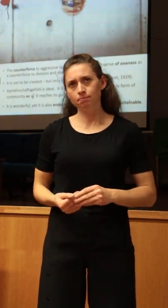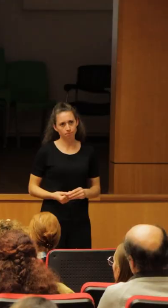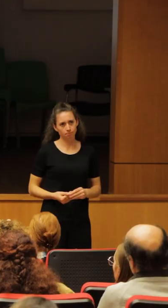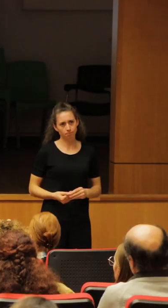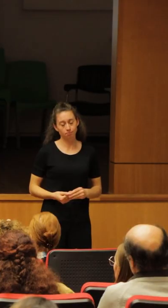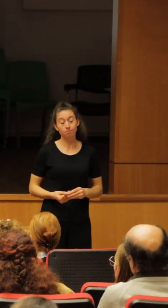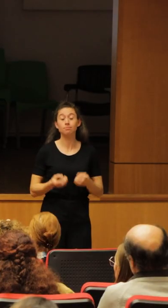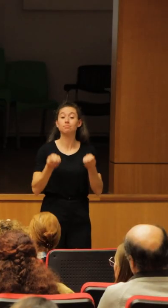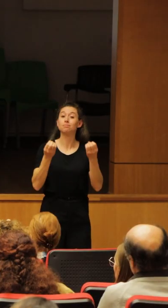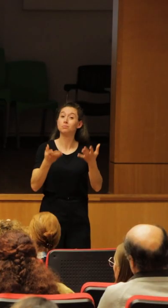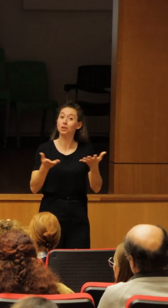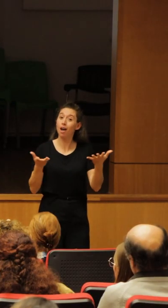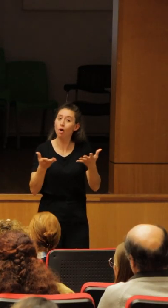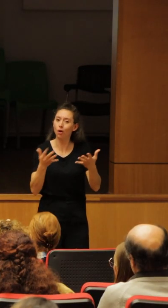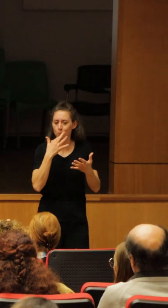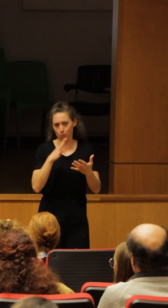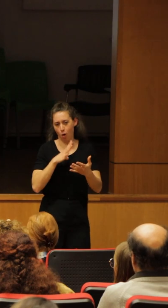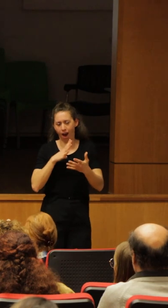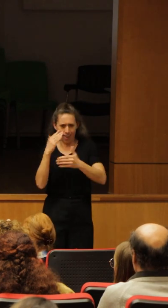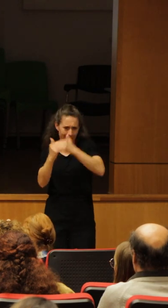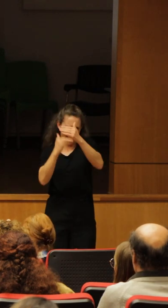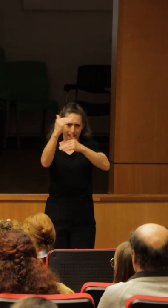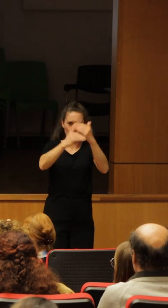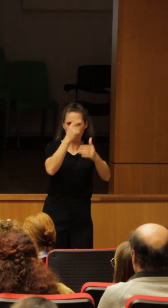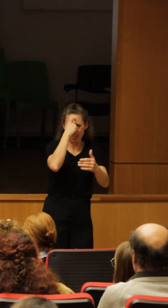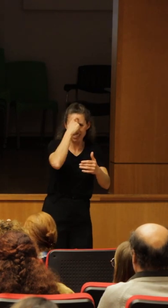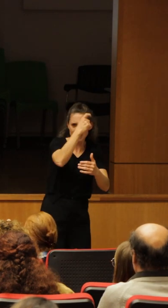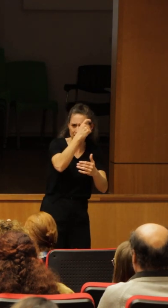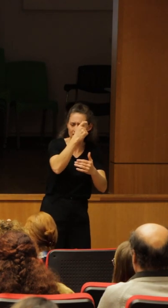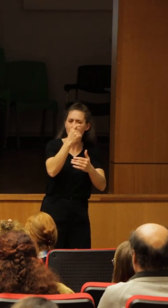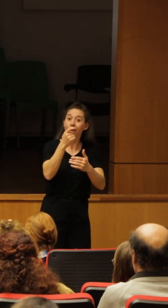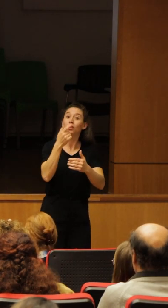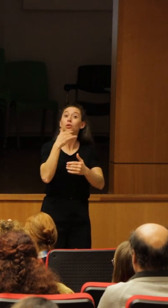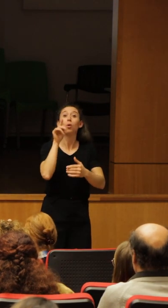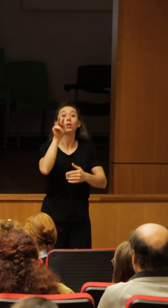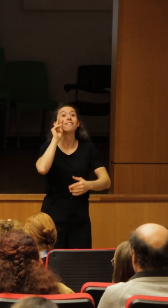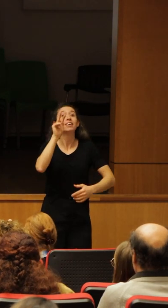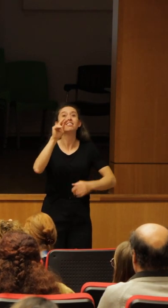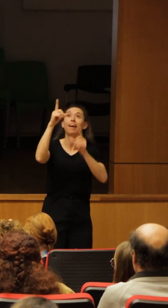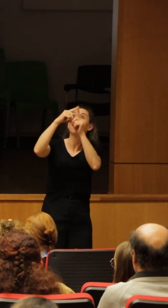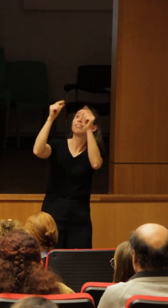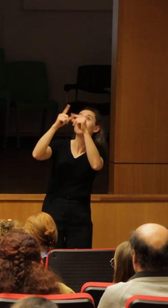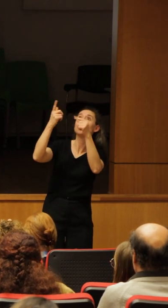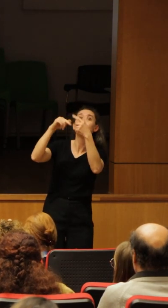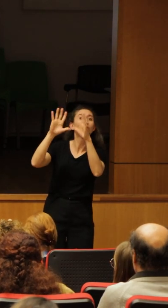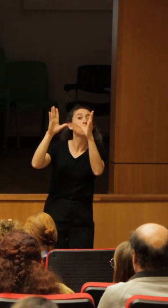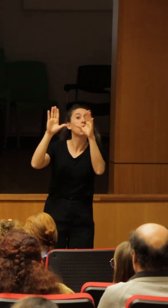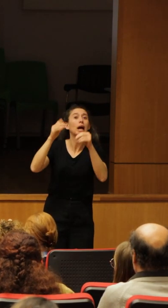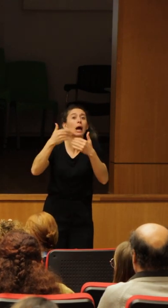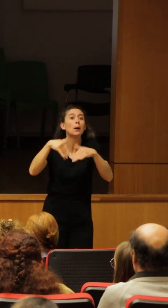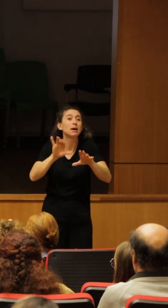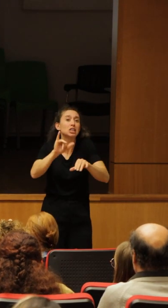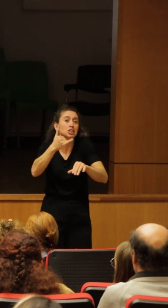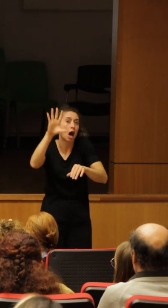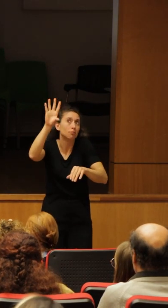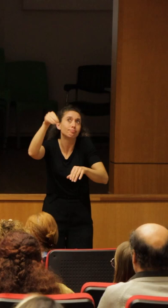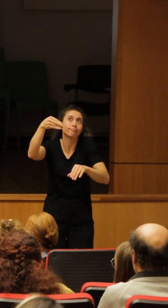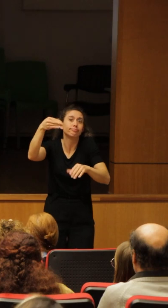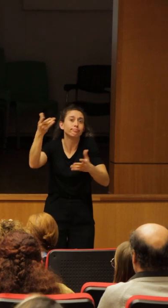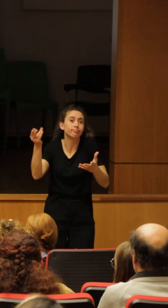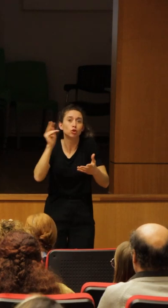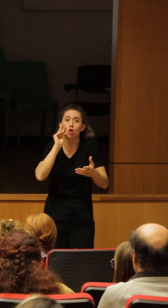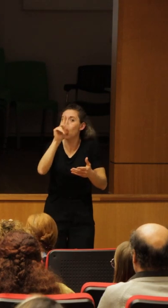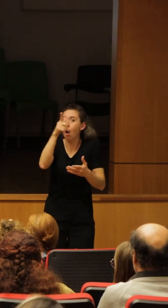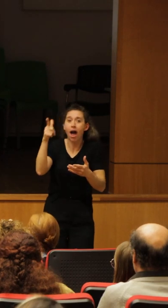or something. Porque ahora con todos los adelantos científicos que tenemos, sabemos que de repente uno está viendo la luz de la estrella que ya no existe más de pronto. And we don't plan